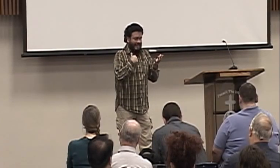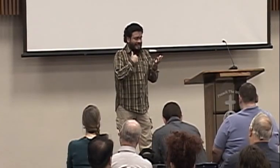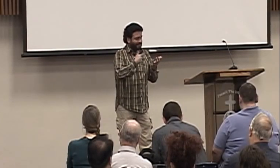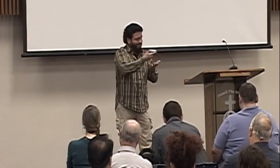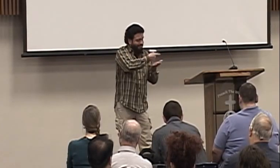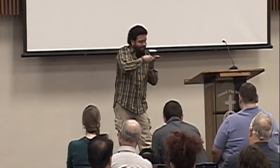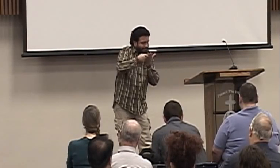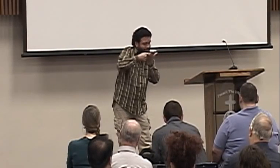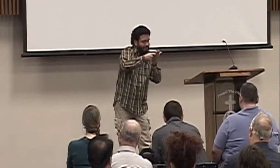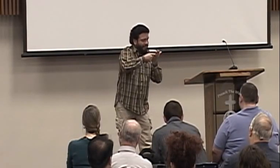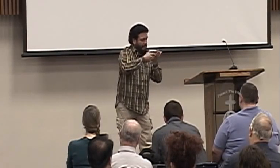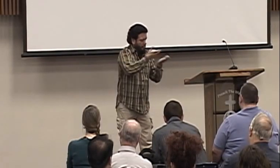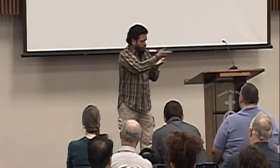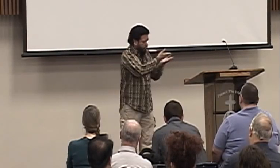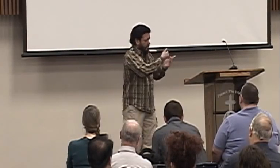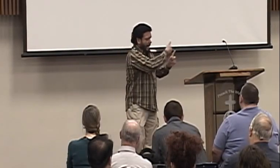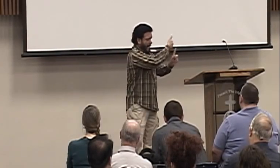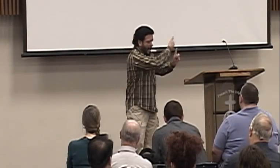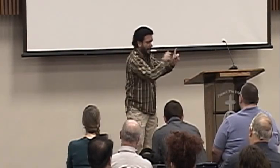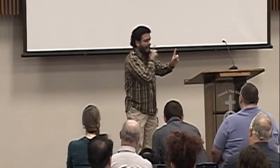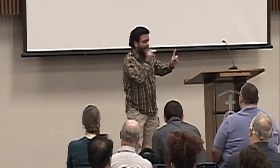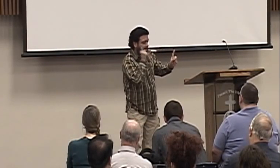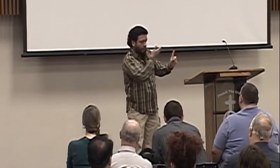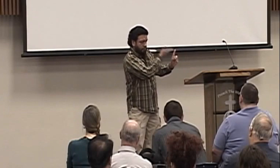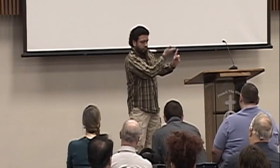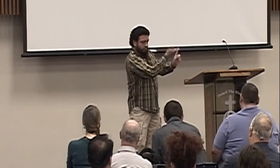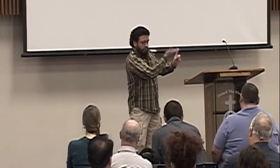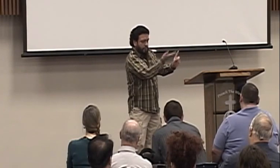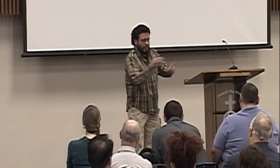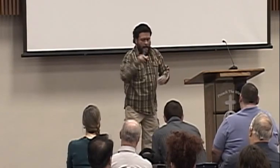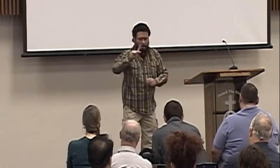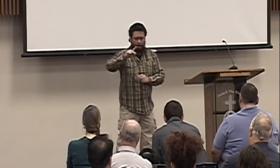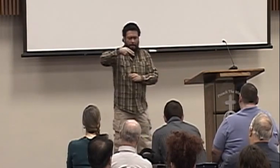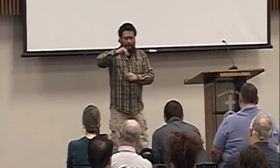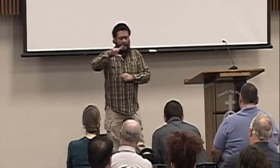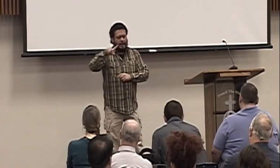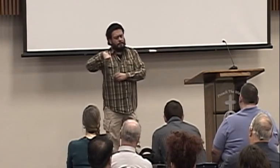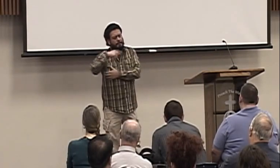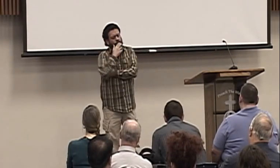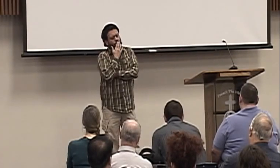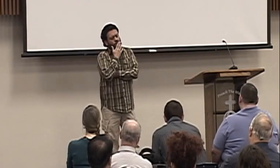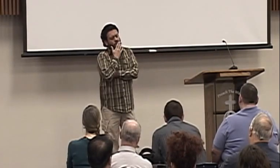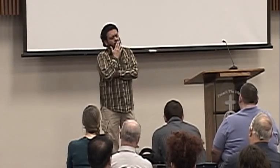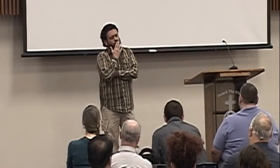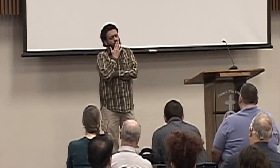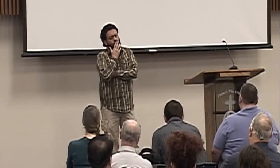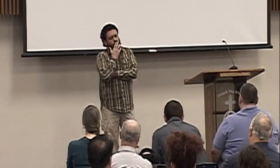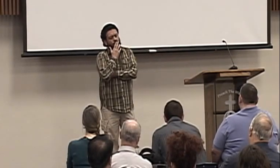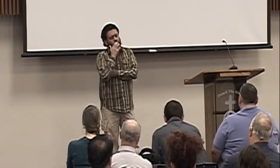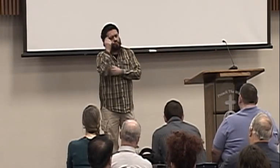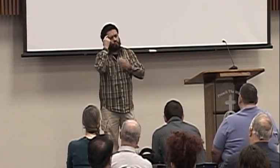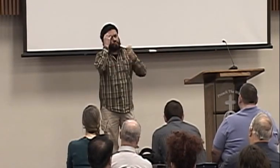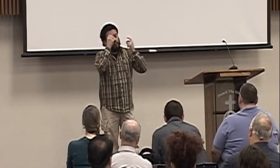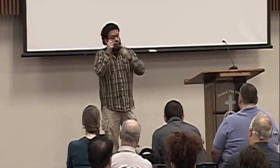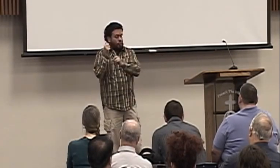And I said to them, okay, so we have all these deaf. And Phil began to